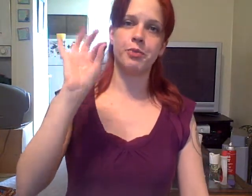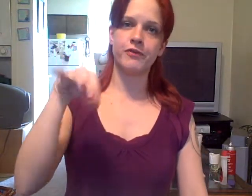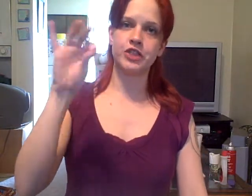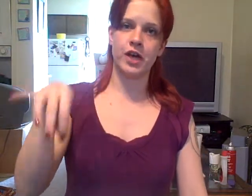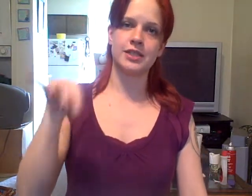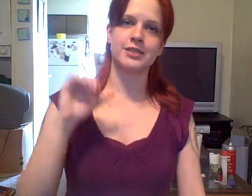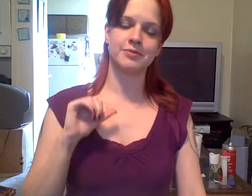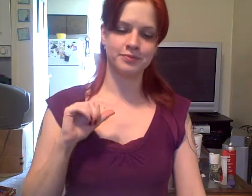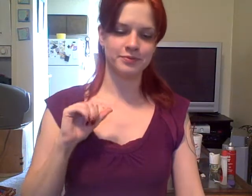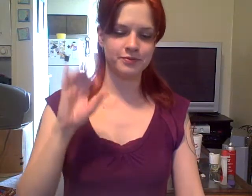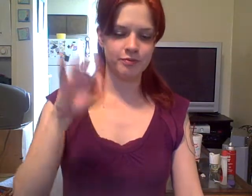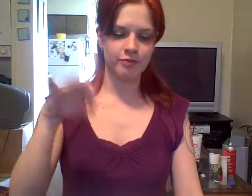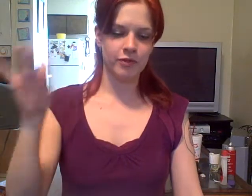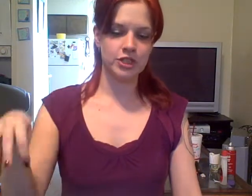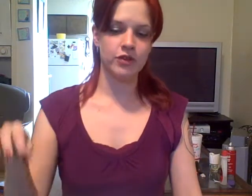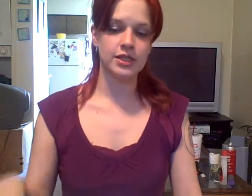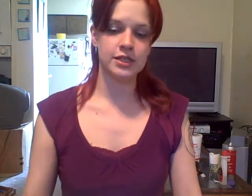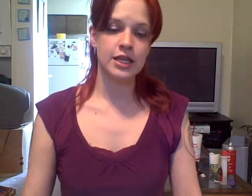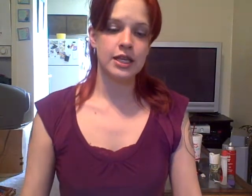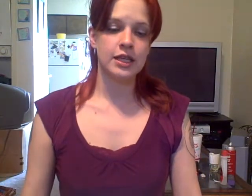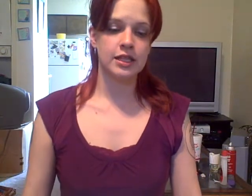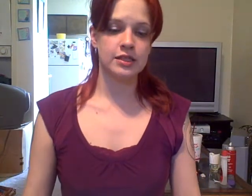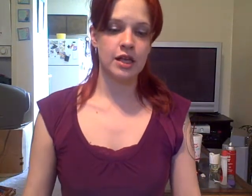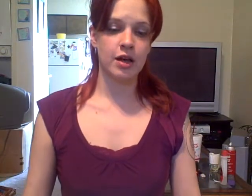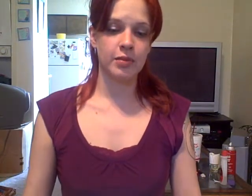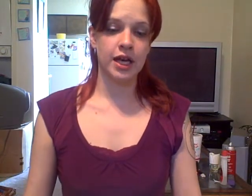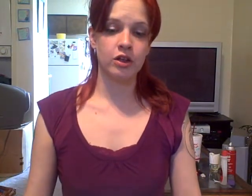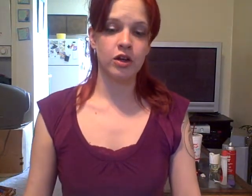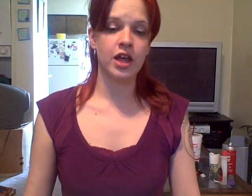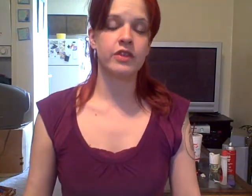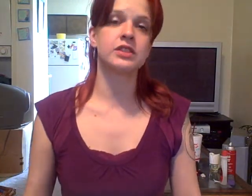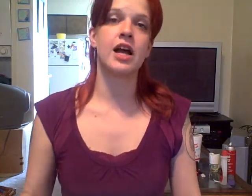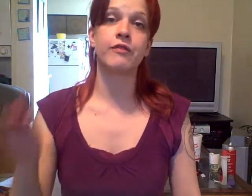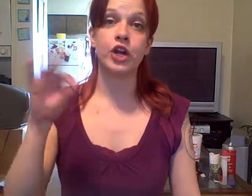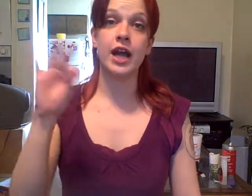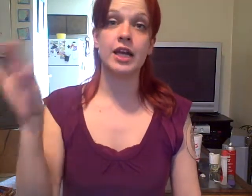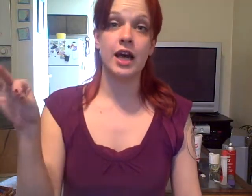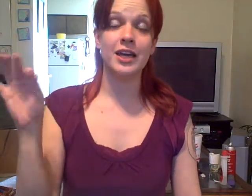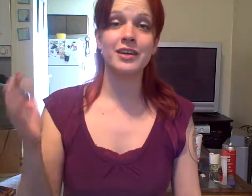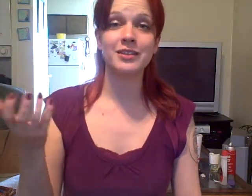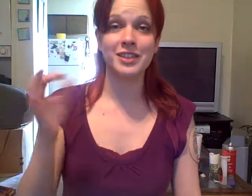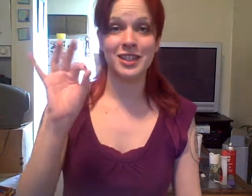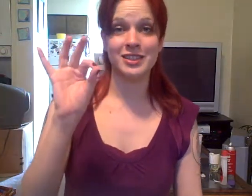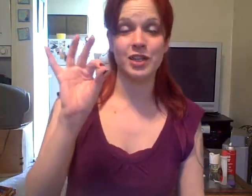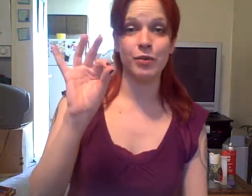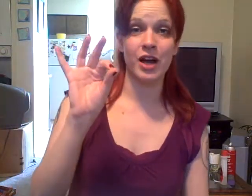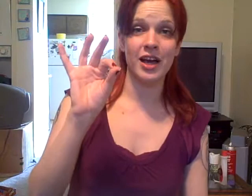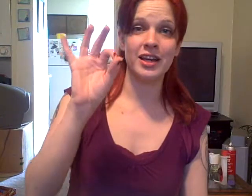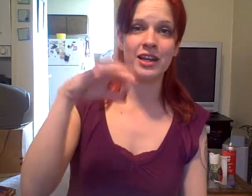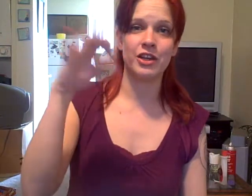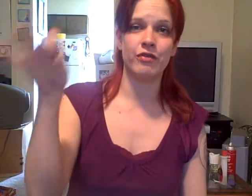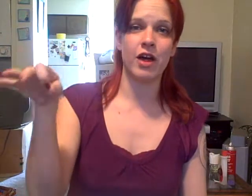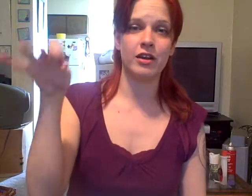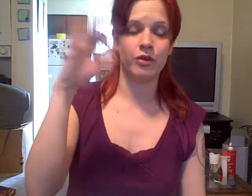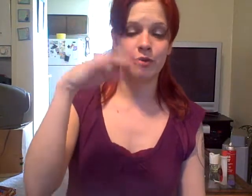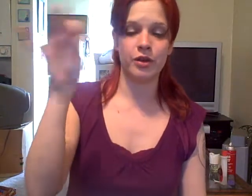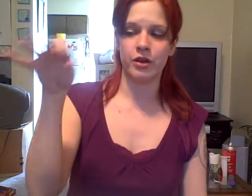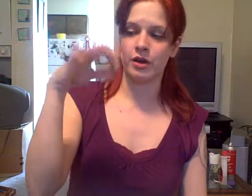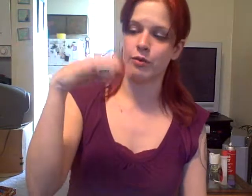French fries. French fries. This can look like the sign for 99, because that's the number 9, and you move it